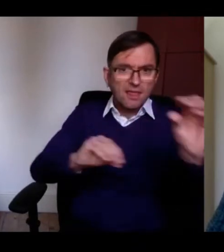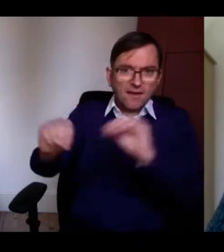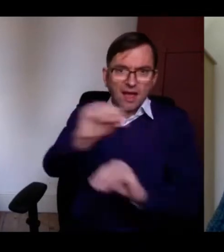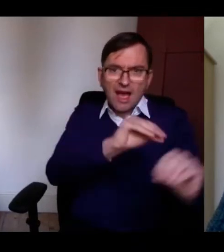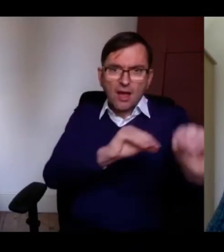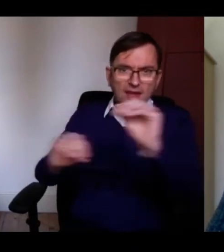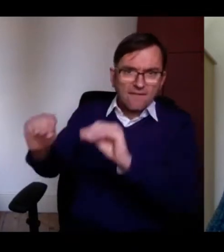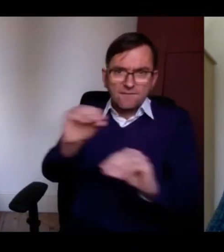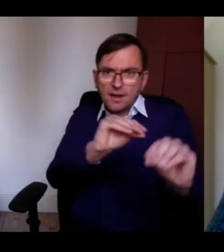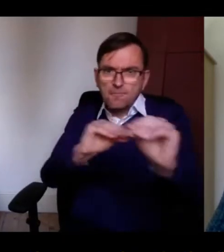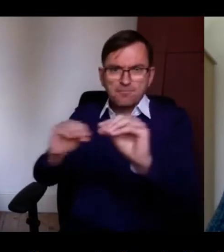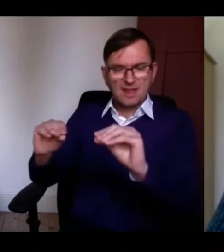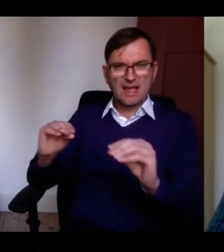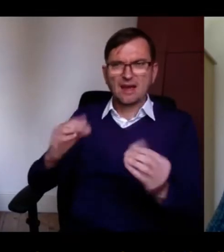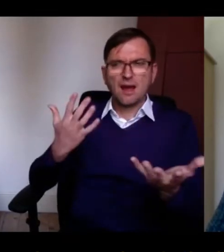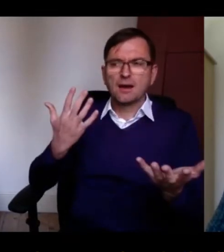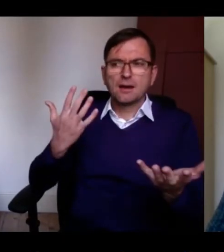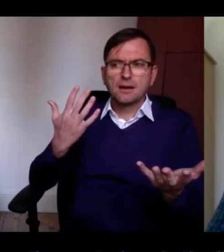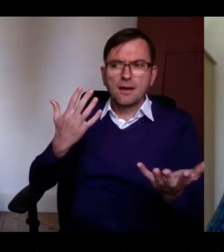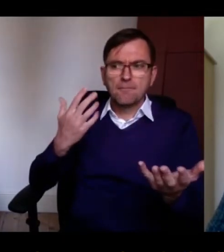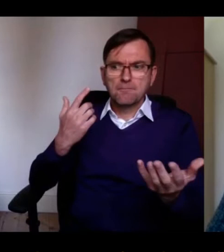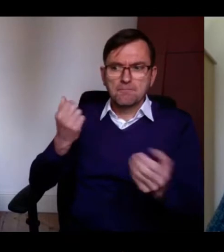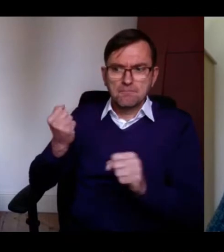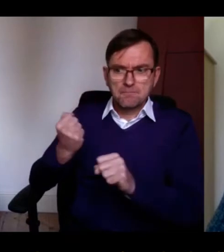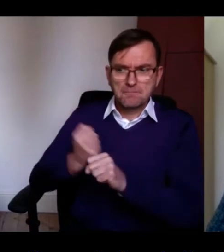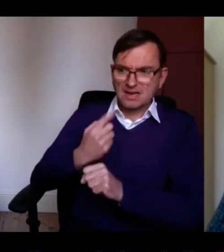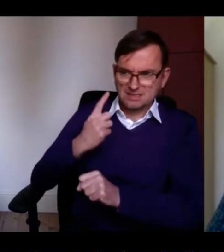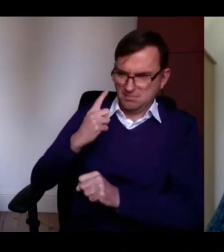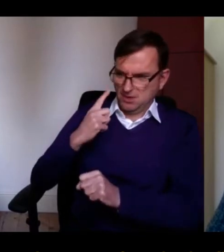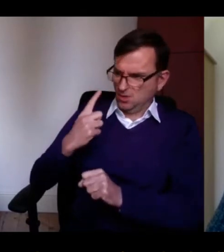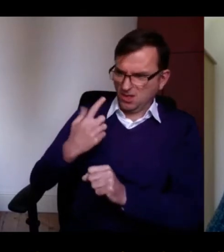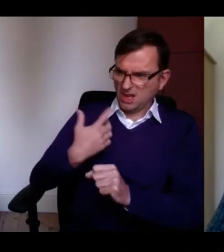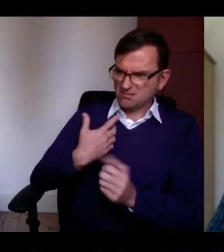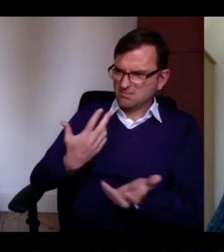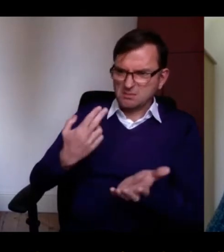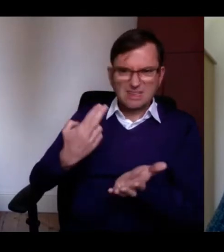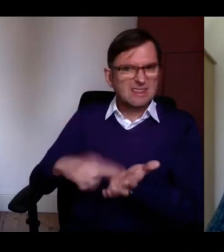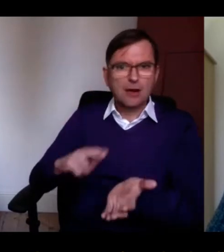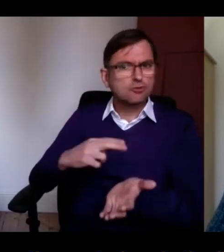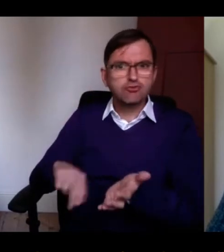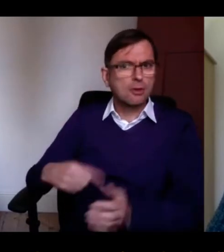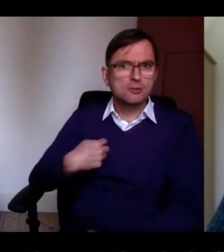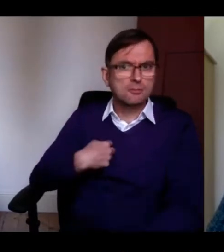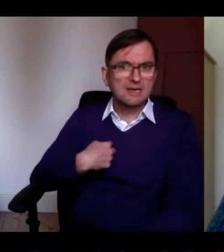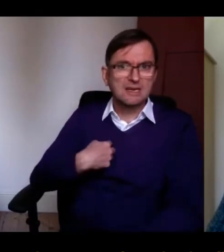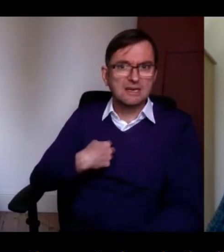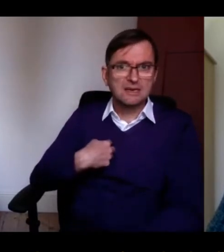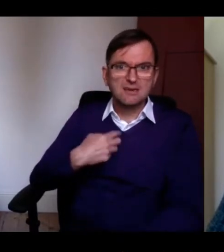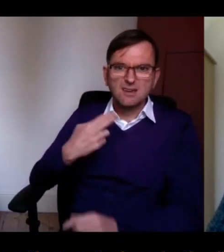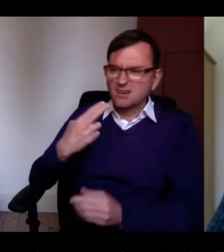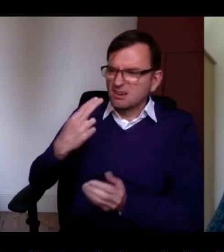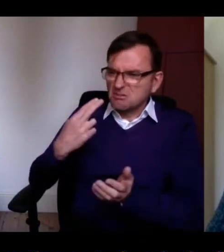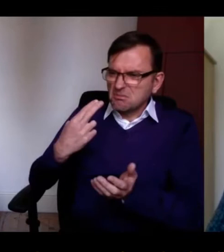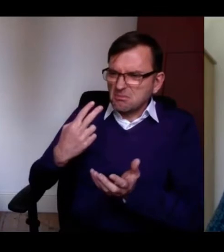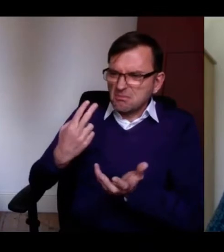editing, how they sort of made the final cut. They made me, it just